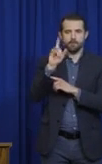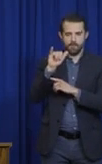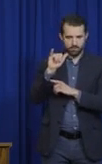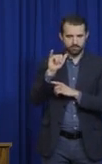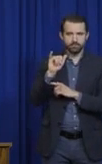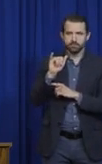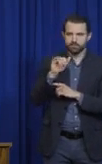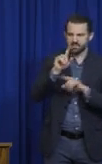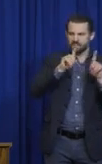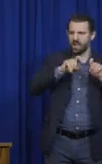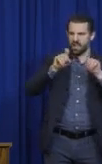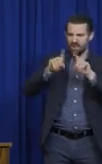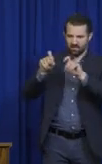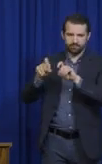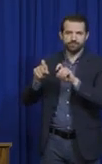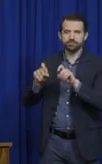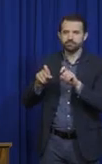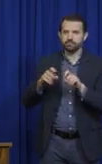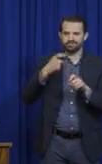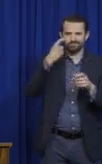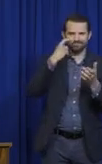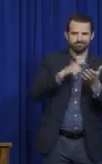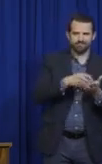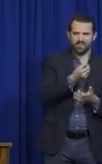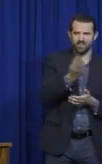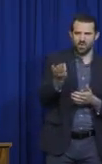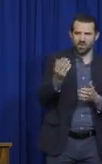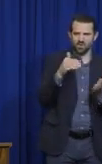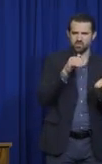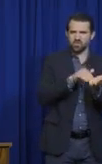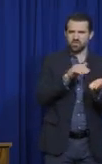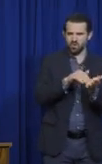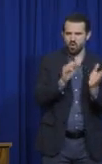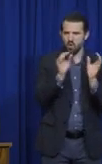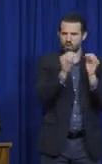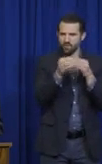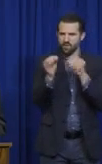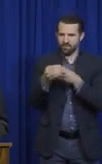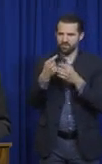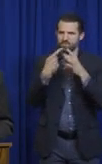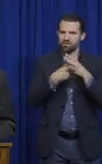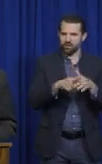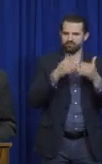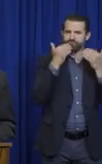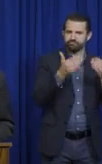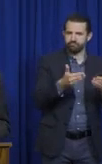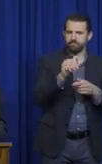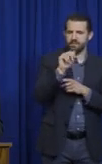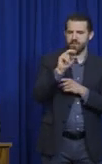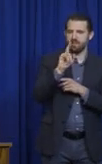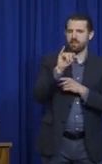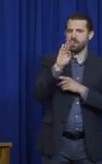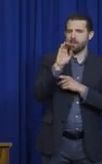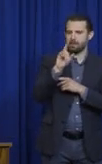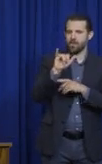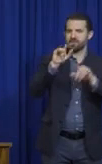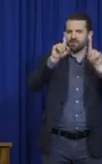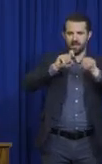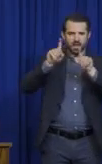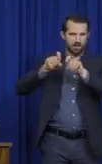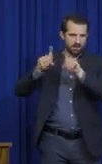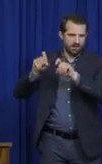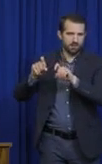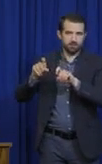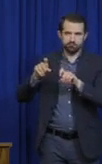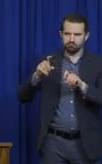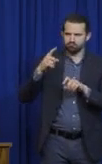healthcare providers in Maine that are beginning the process of rolling out antibody testing. Antibody testing looks for chemicals